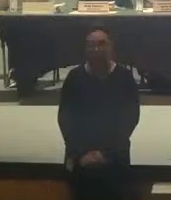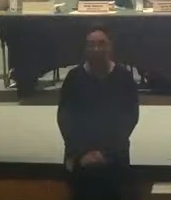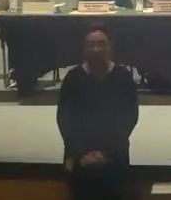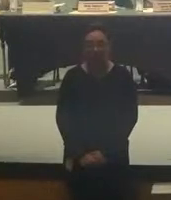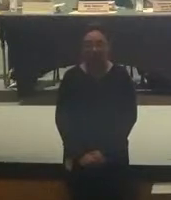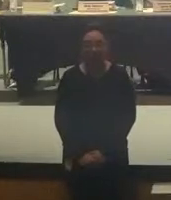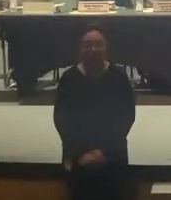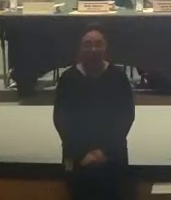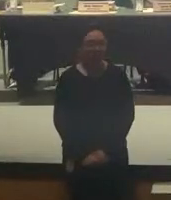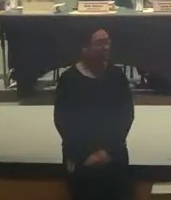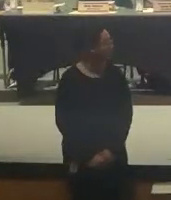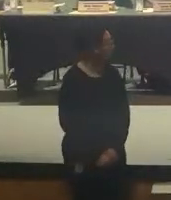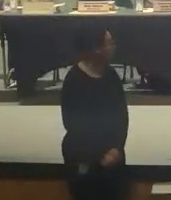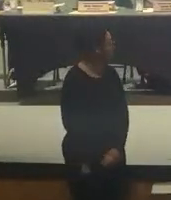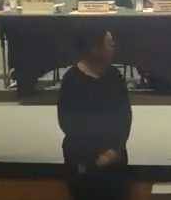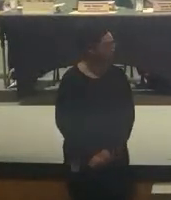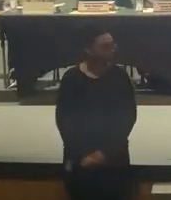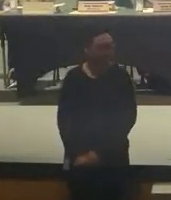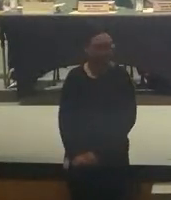We're good.